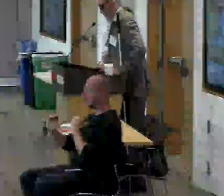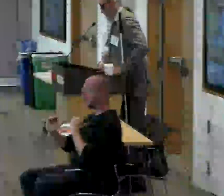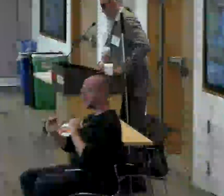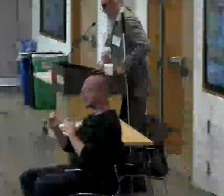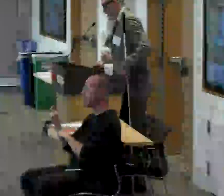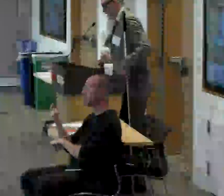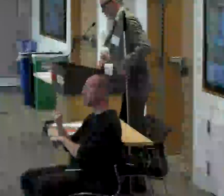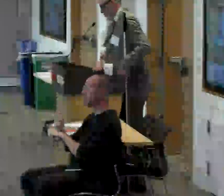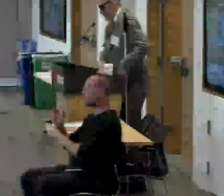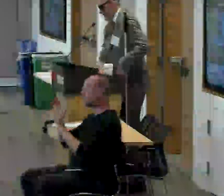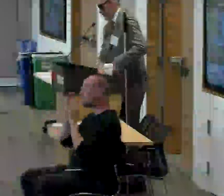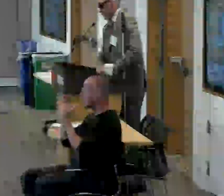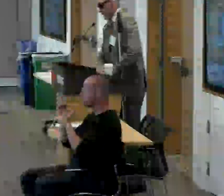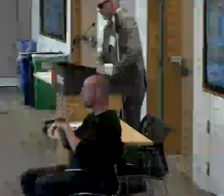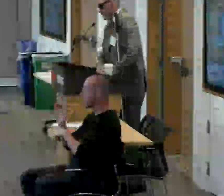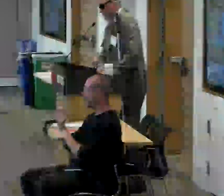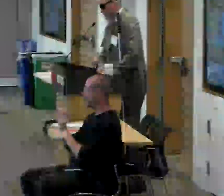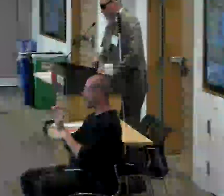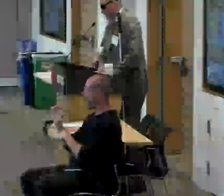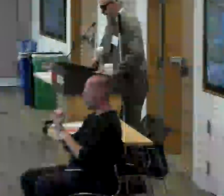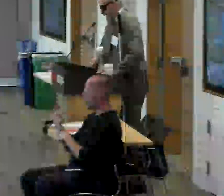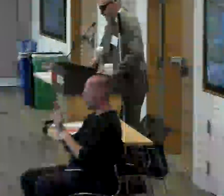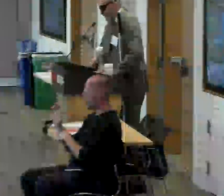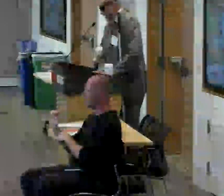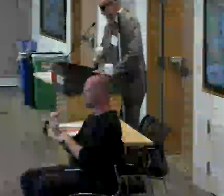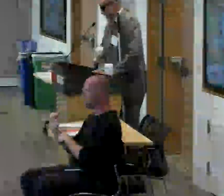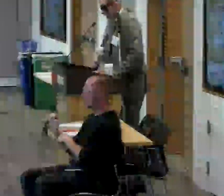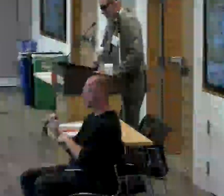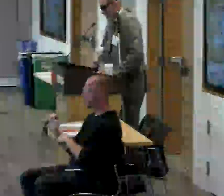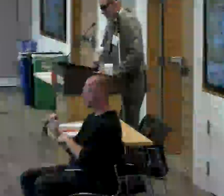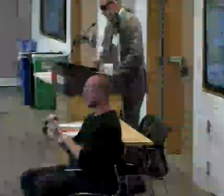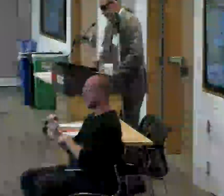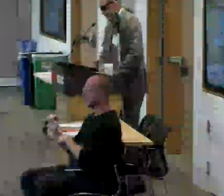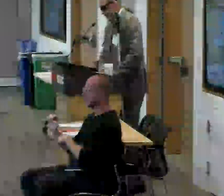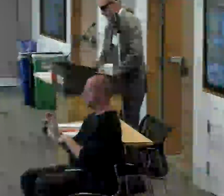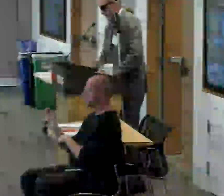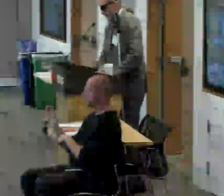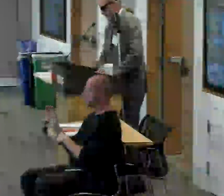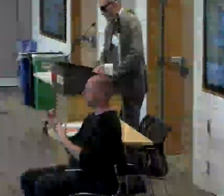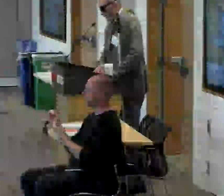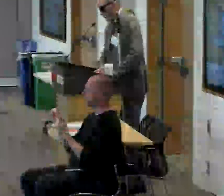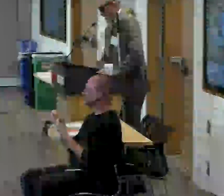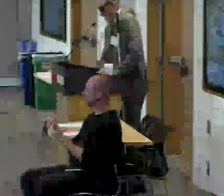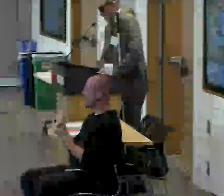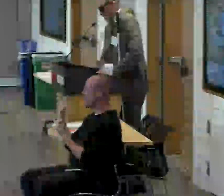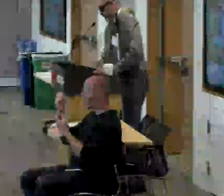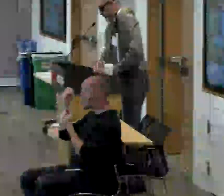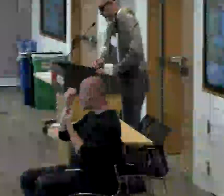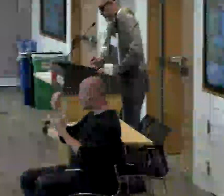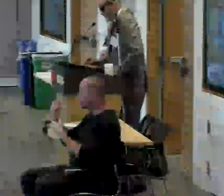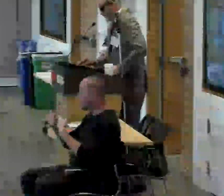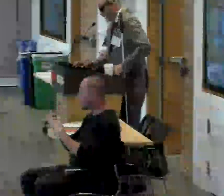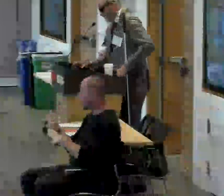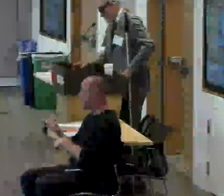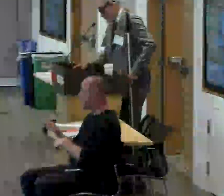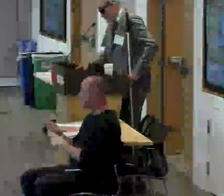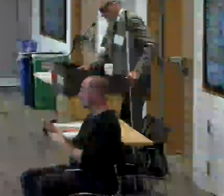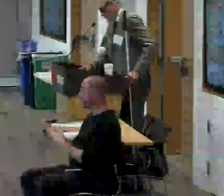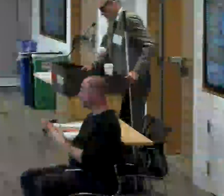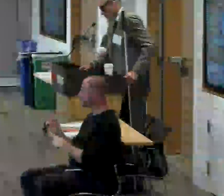focusing on CalAble, among other things. And I want to kind of let you all know about a couple of things. First